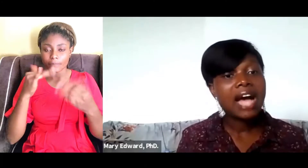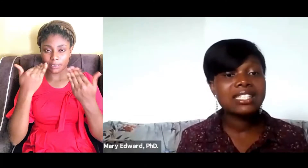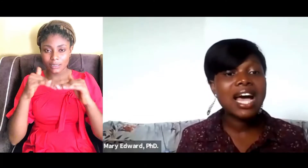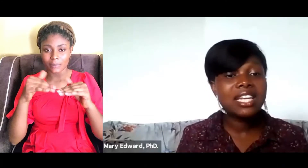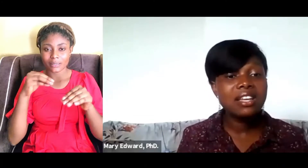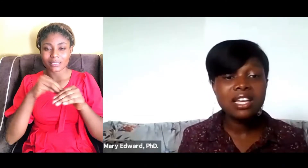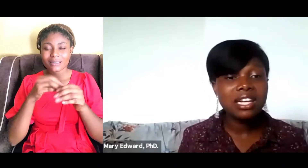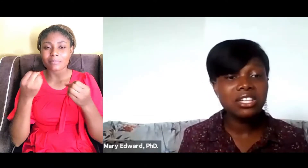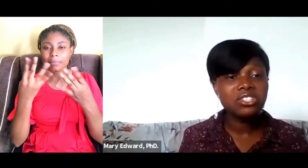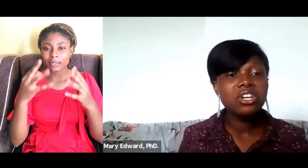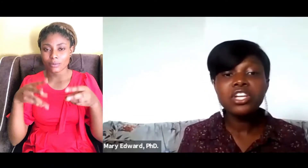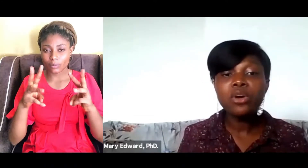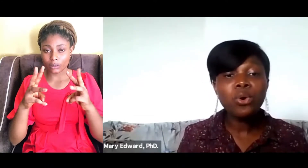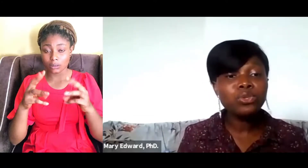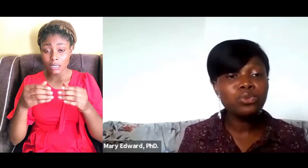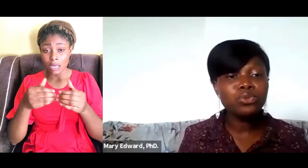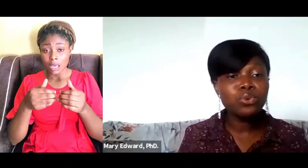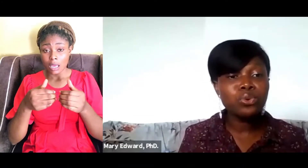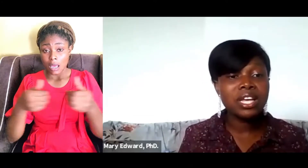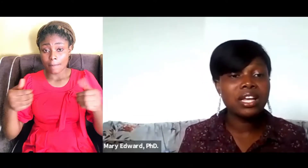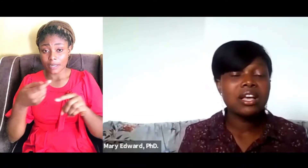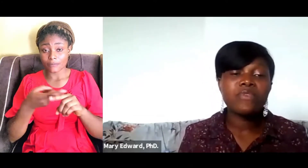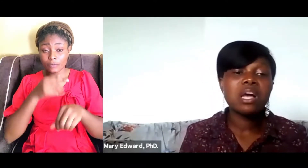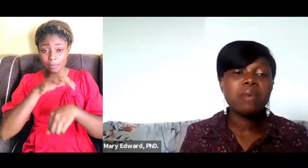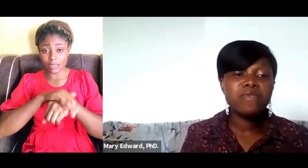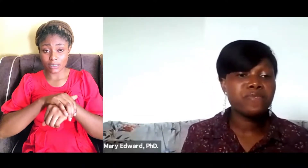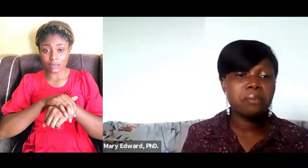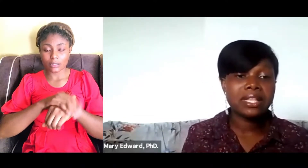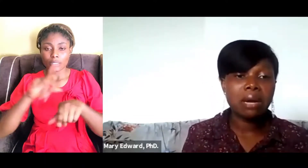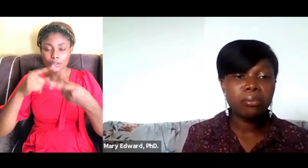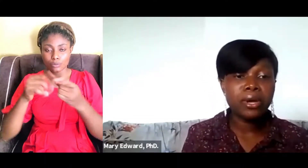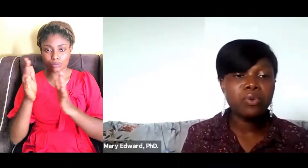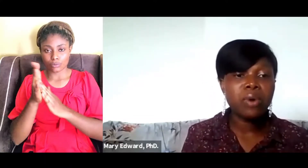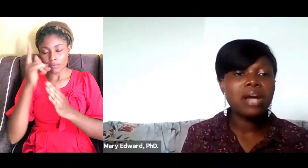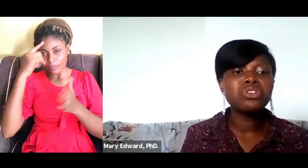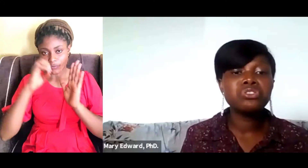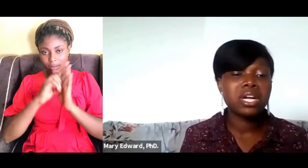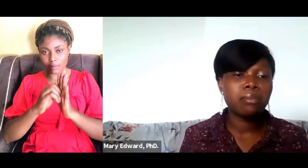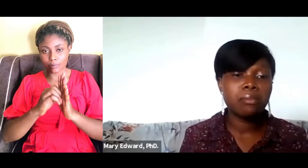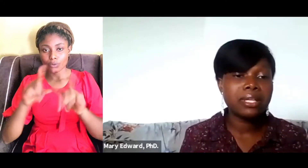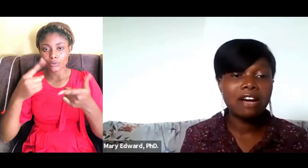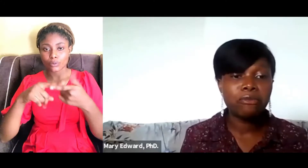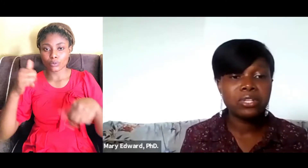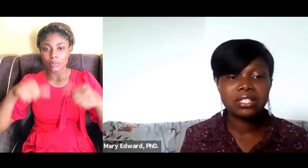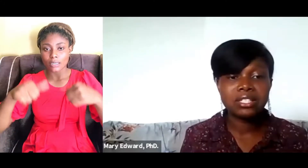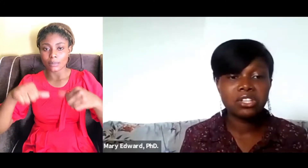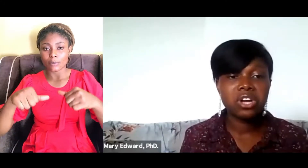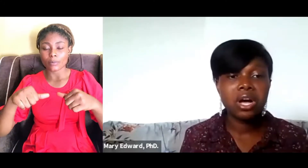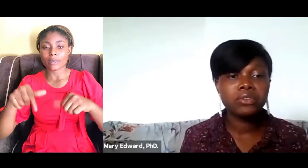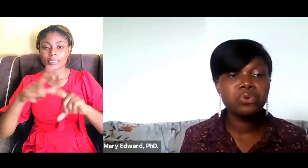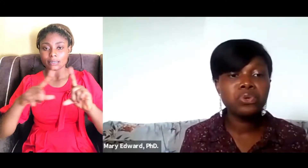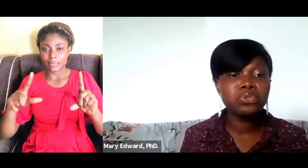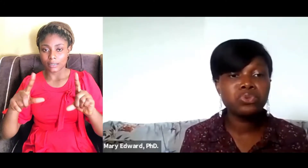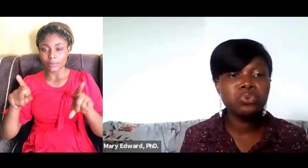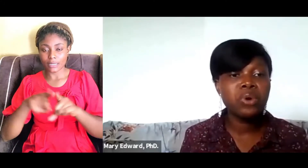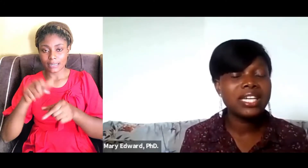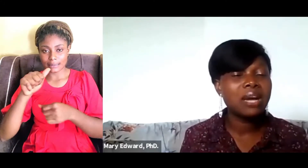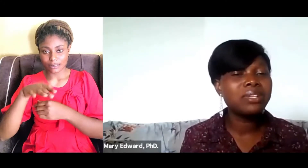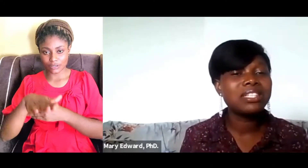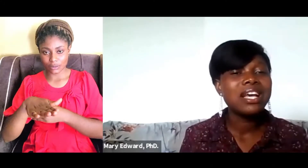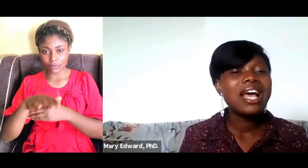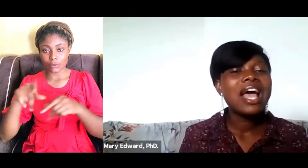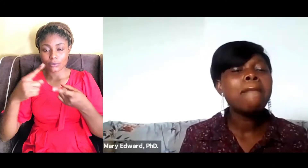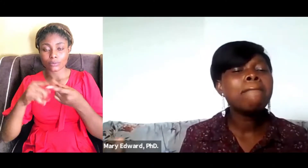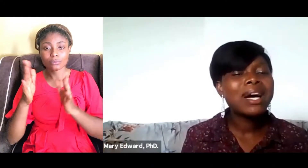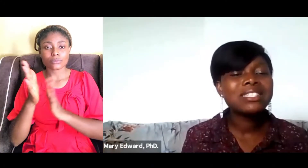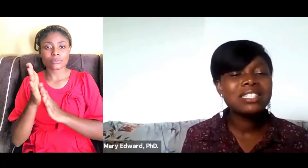ways. Aside English, they go to school, for example, if you're from Adamrobe, you are introduced to Adamrobe Sign Language as a child. You go to school and